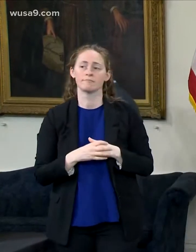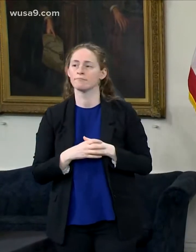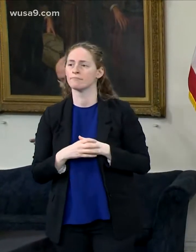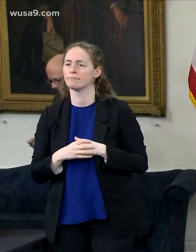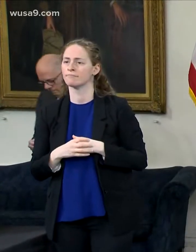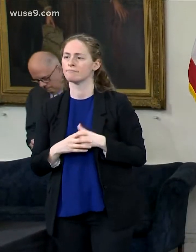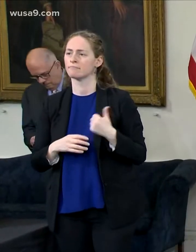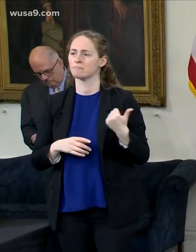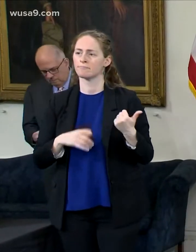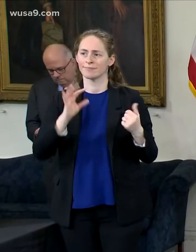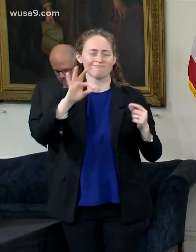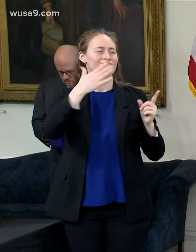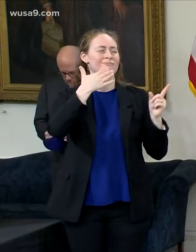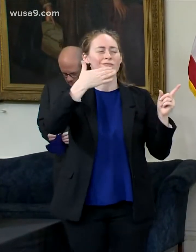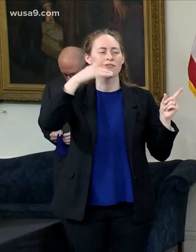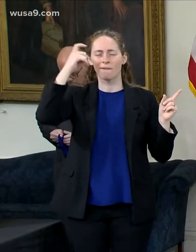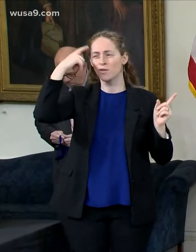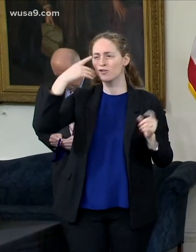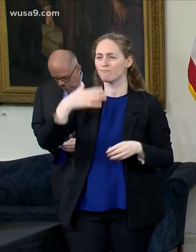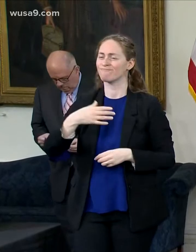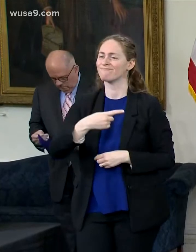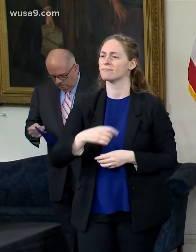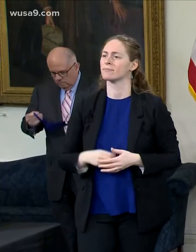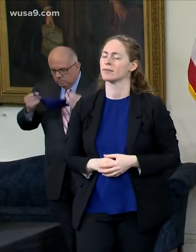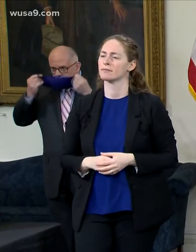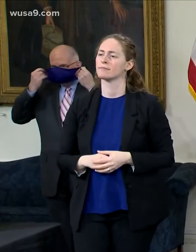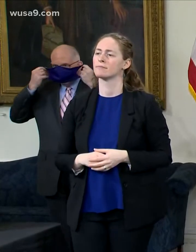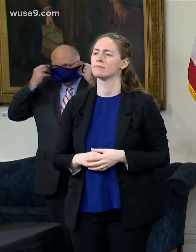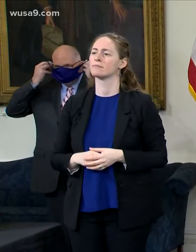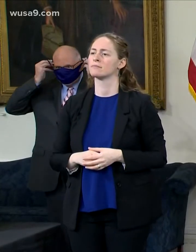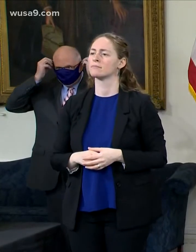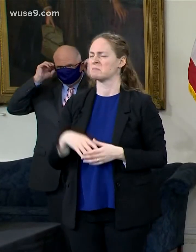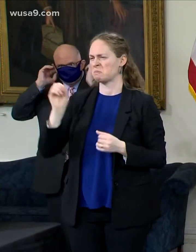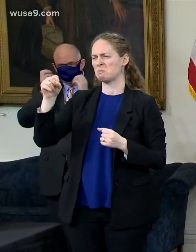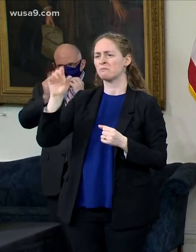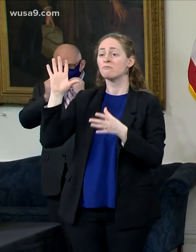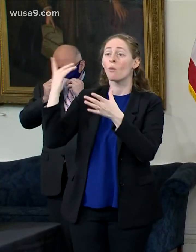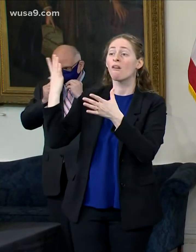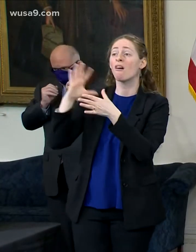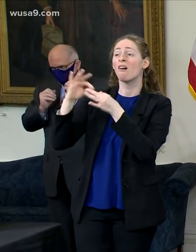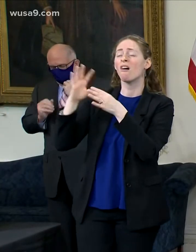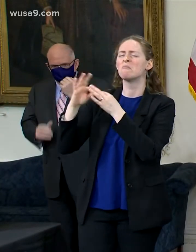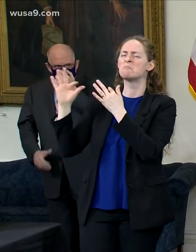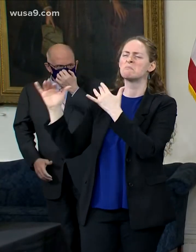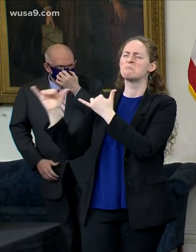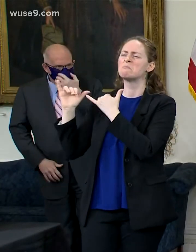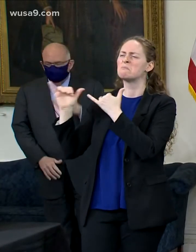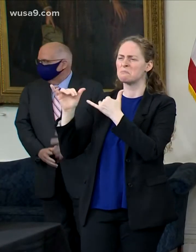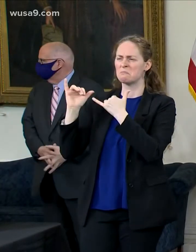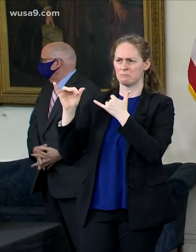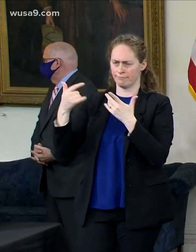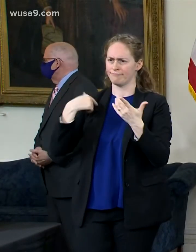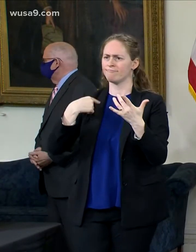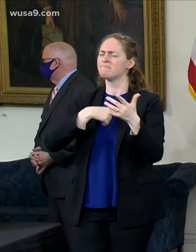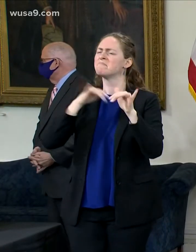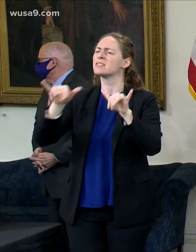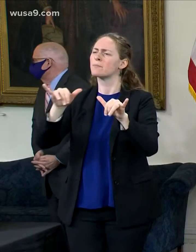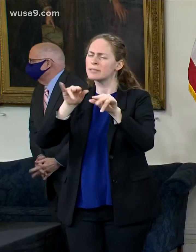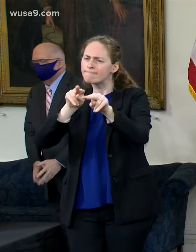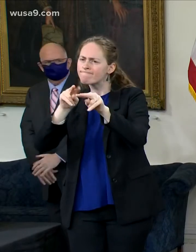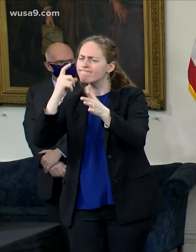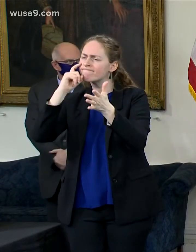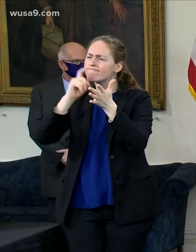Thank you, Governor, and thank you for that question. I would just echo that, we are looking at the changes in the numbers. We're keeping track of that, of course, on a